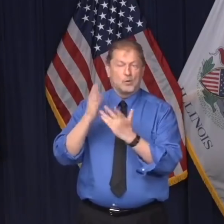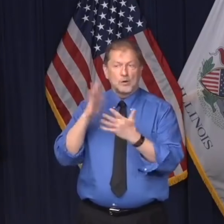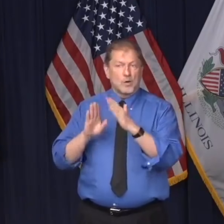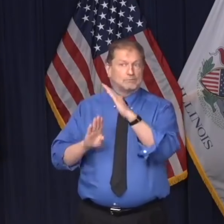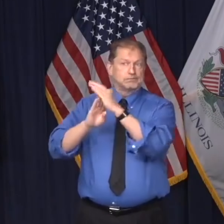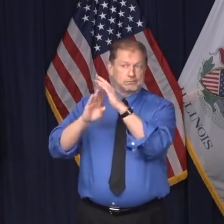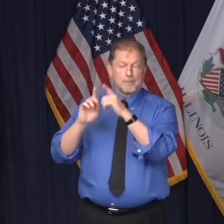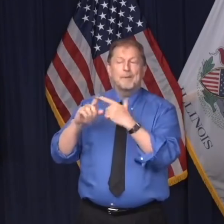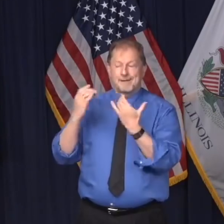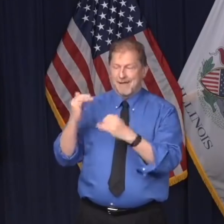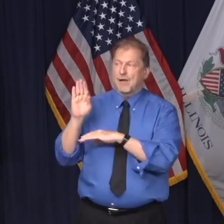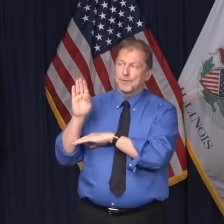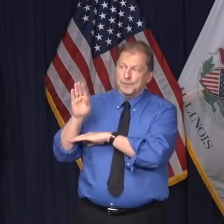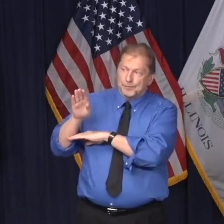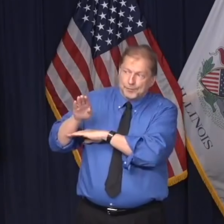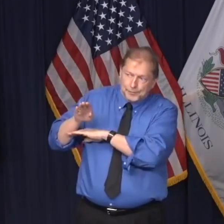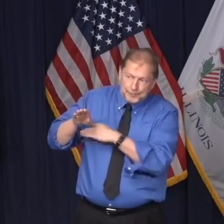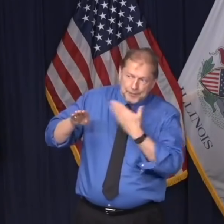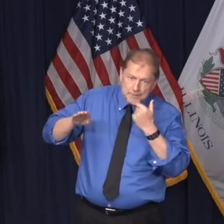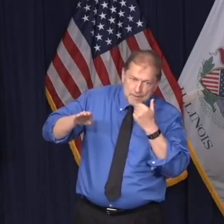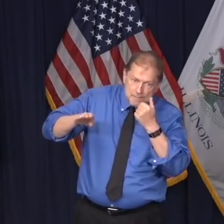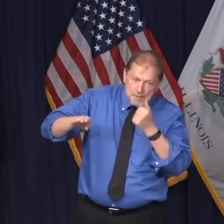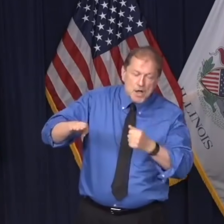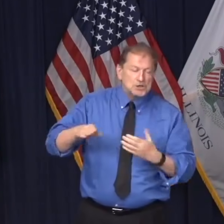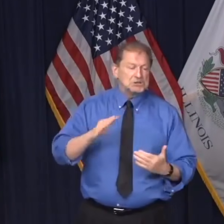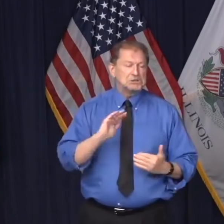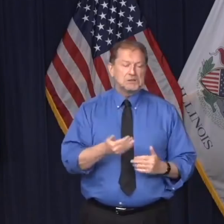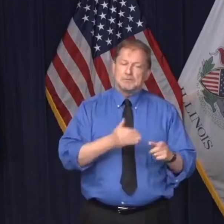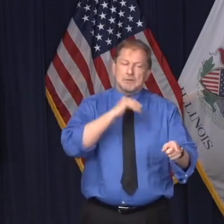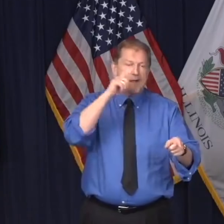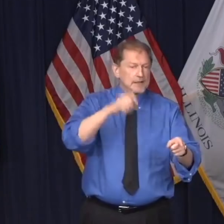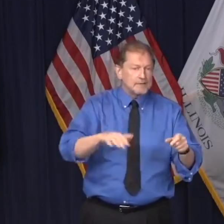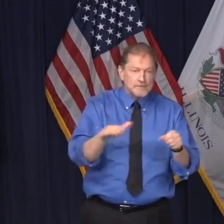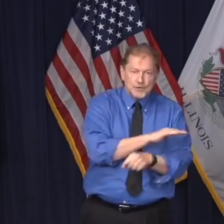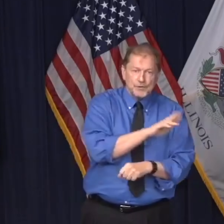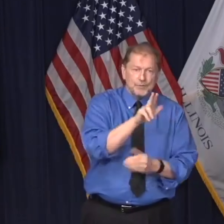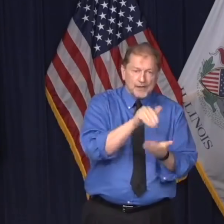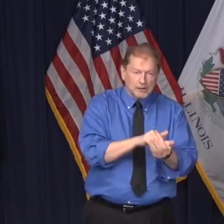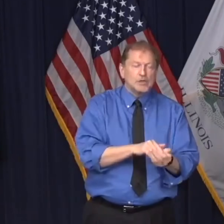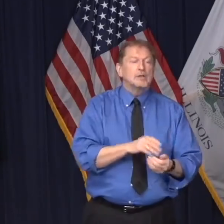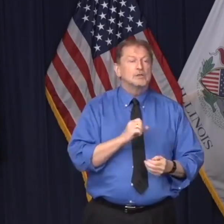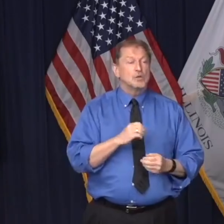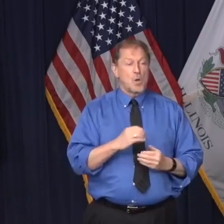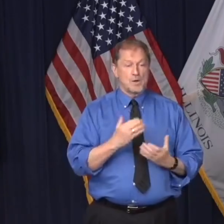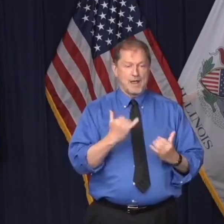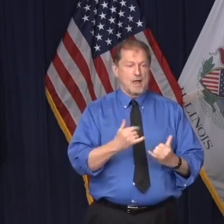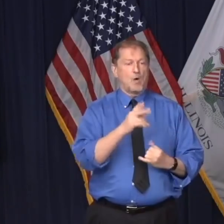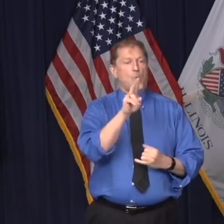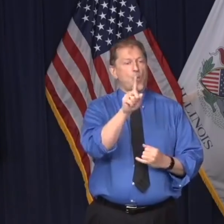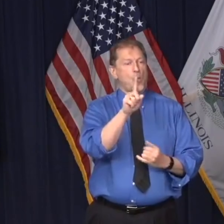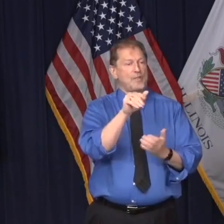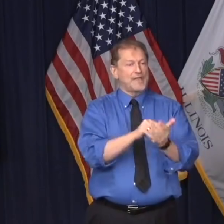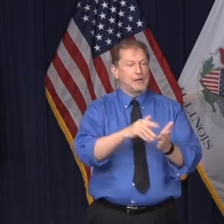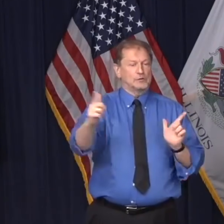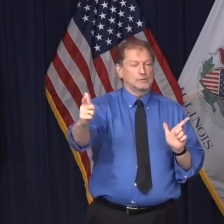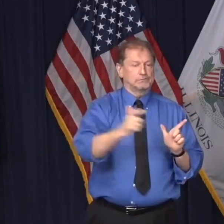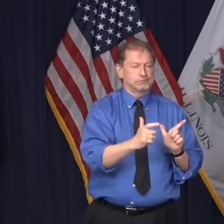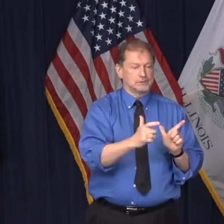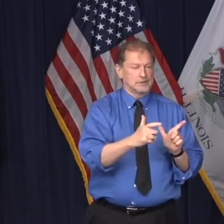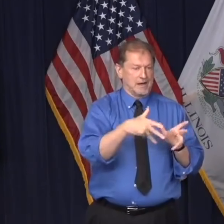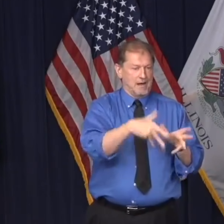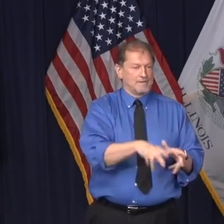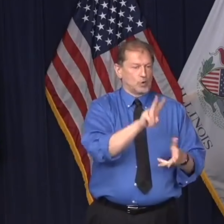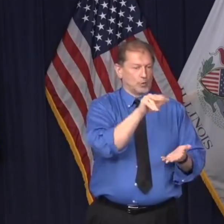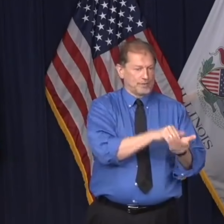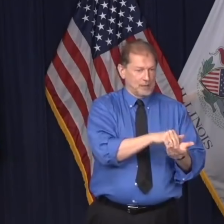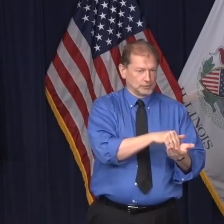we do see, like I've said, flattening. So we've stood down 1,000 of those beds, and it looks like